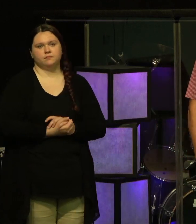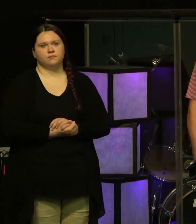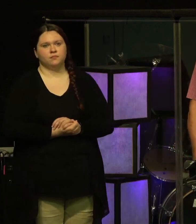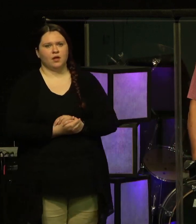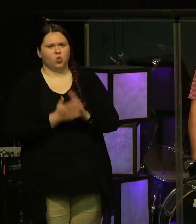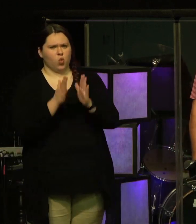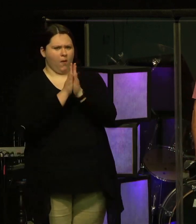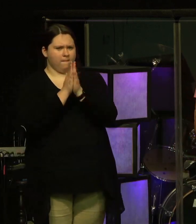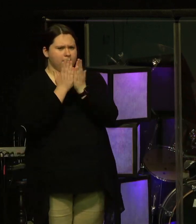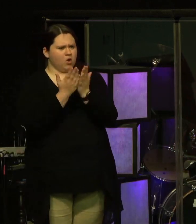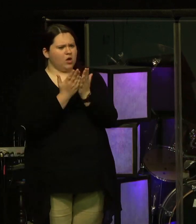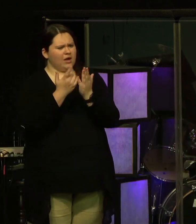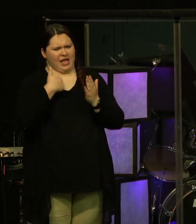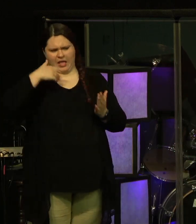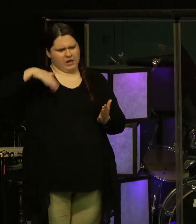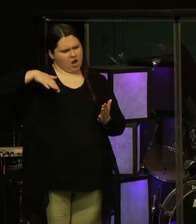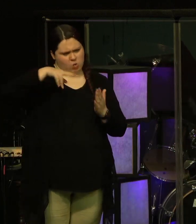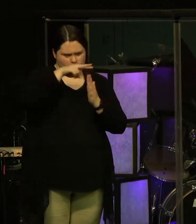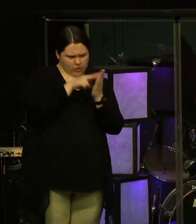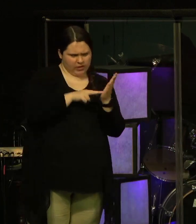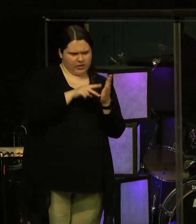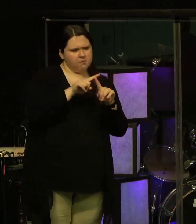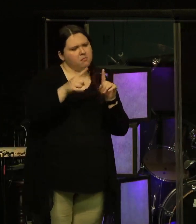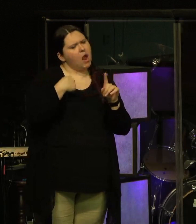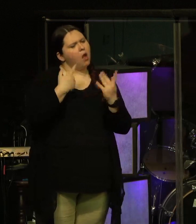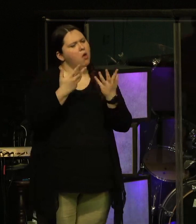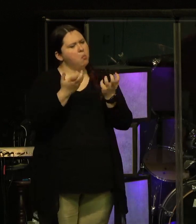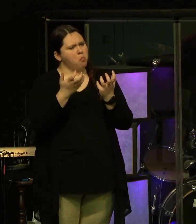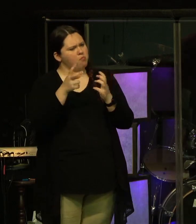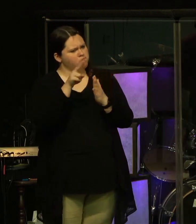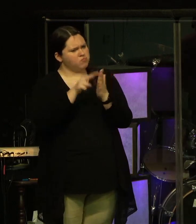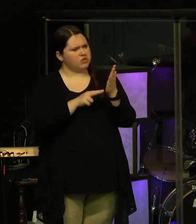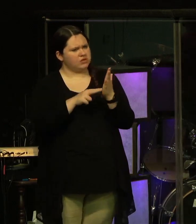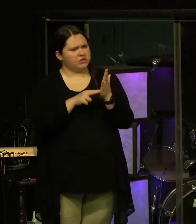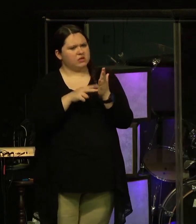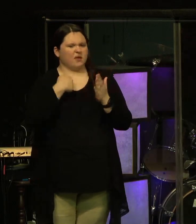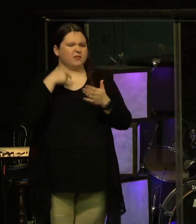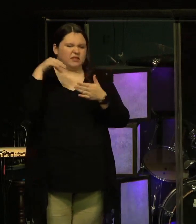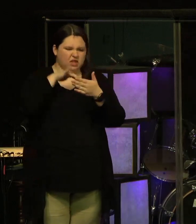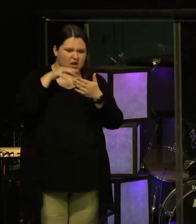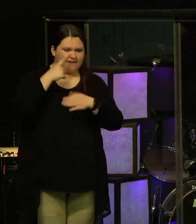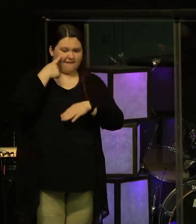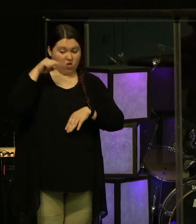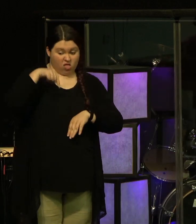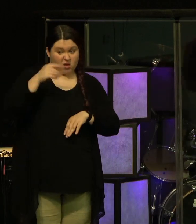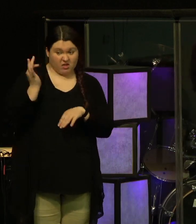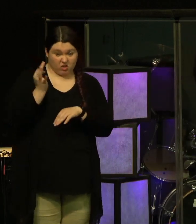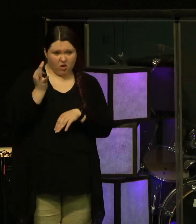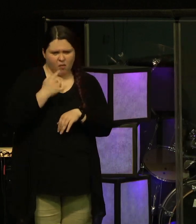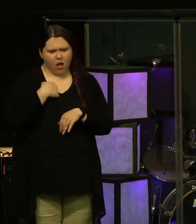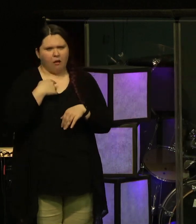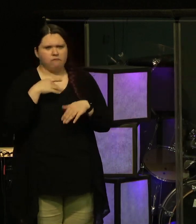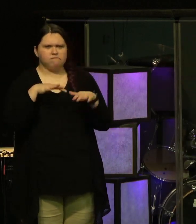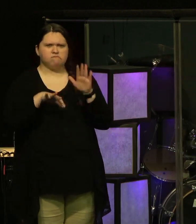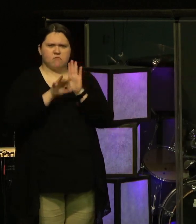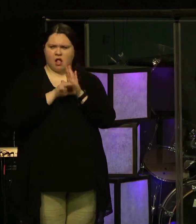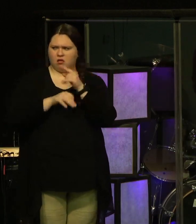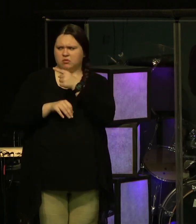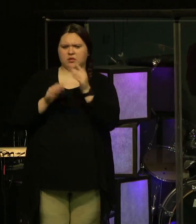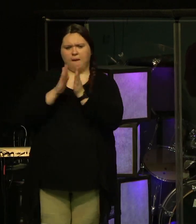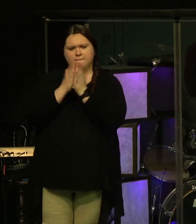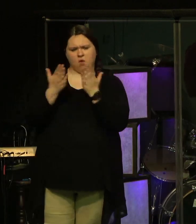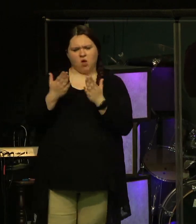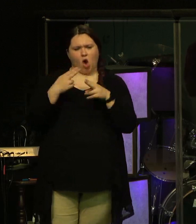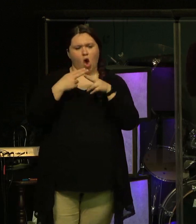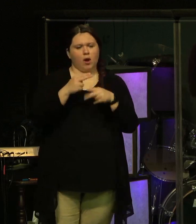There's a book. I haven't read this, but I want to. I came across this as I was studying for this sermon. But there's this book